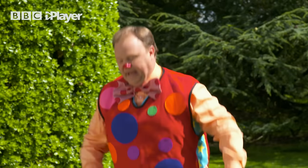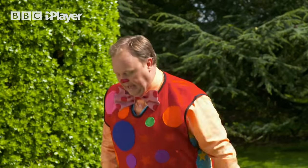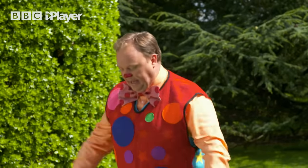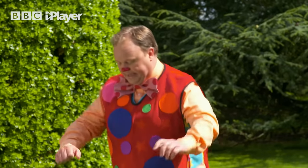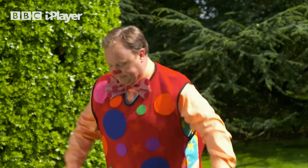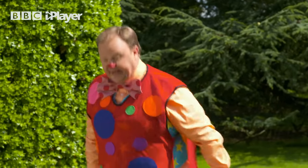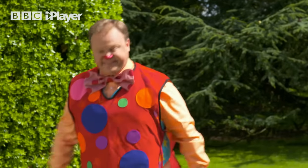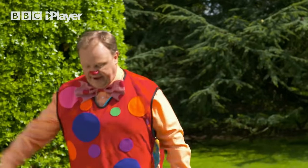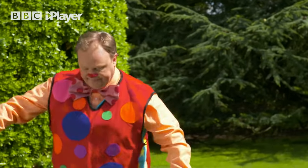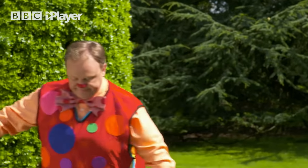Come on, let's go.